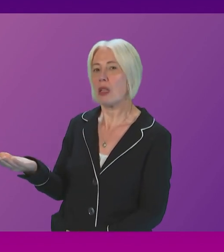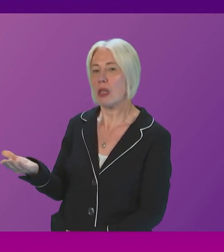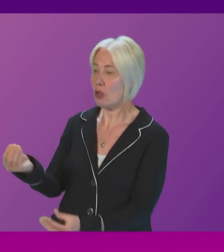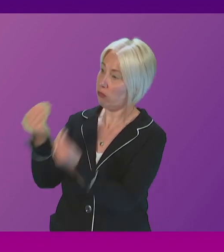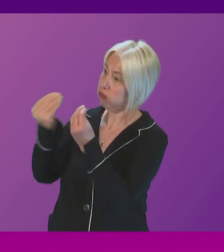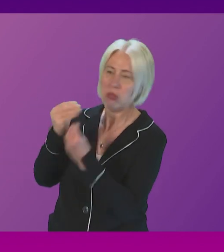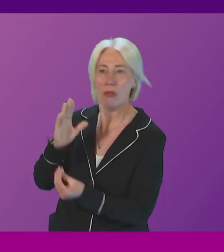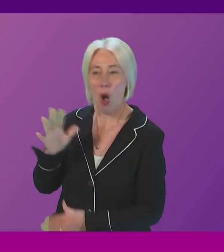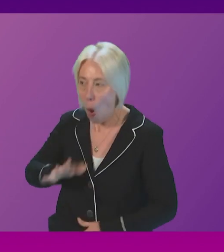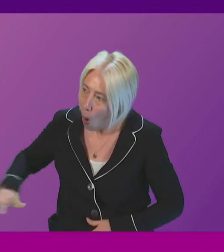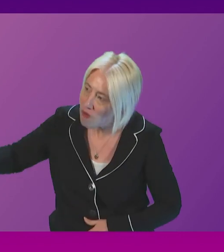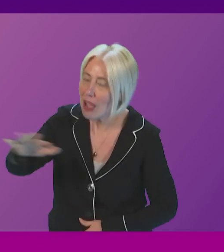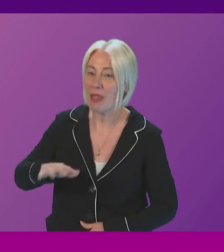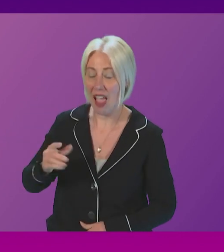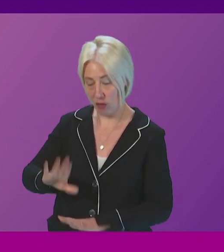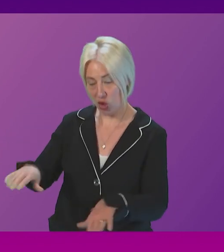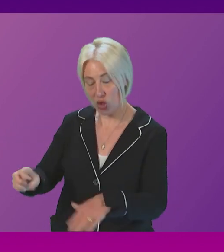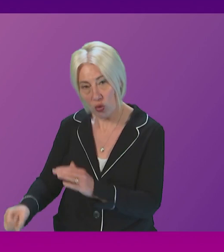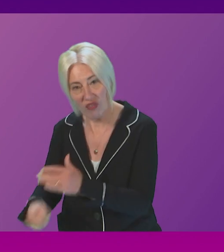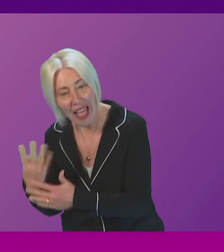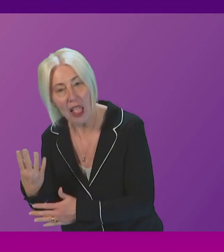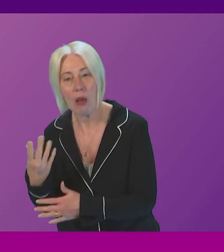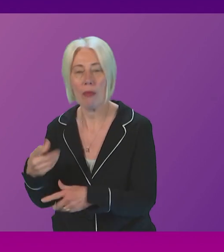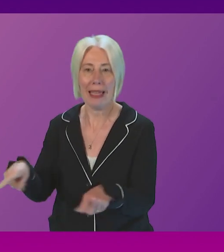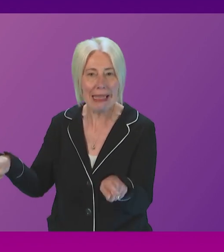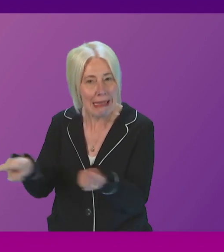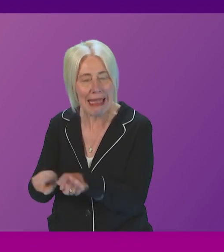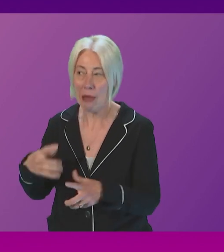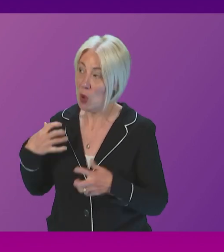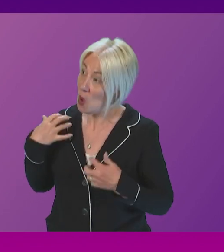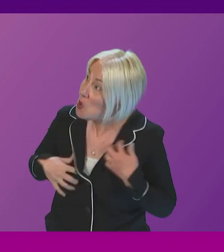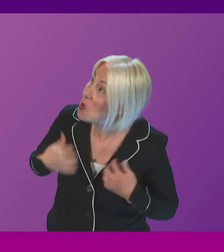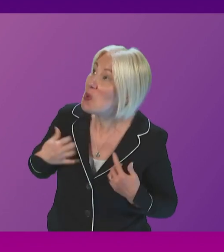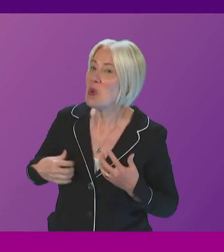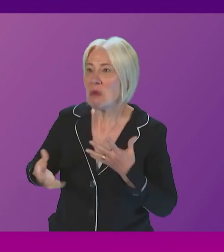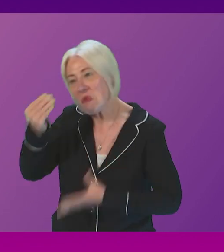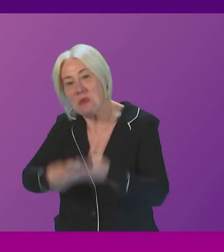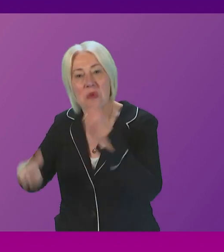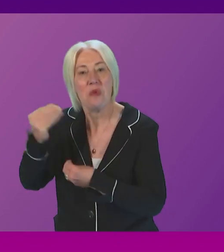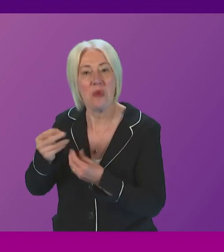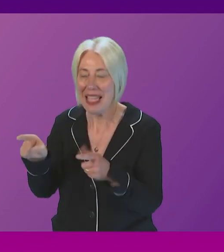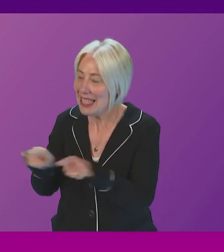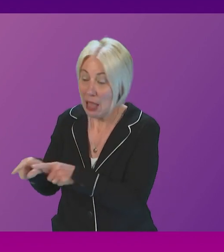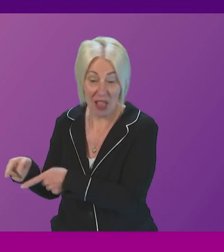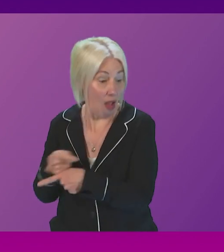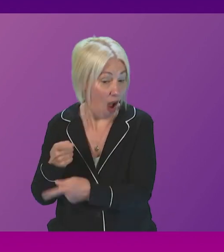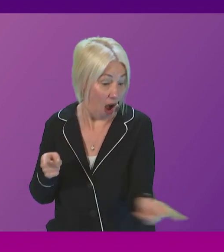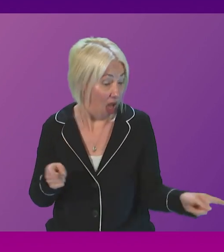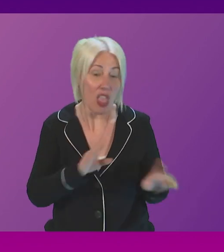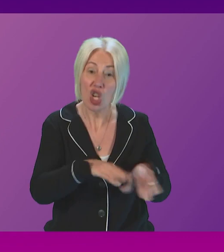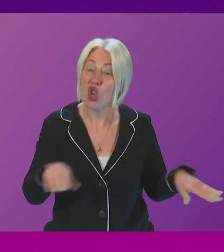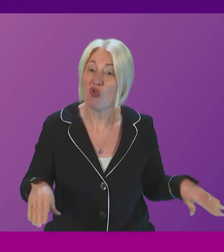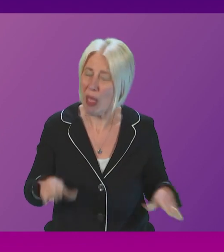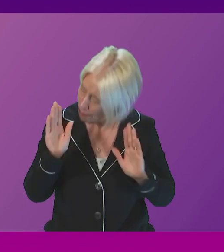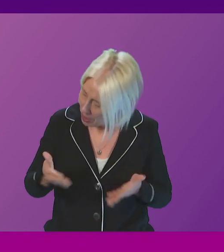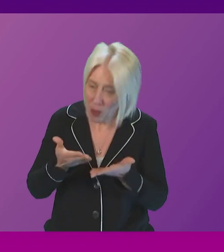If we want children to develop and have the same excitement and learning as other children, then we have to have a